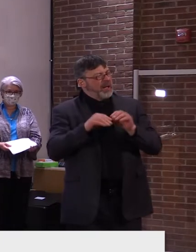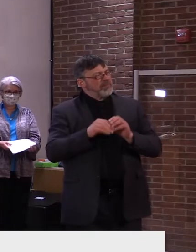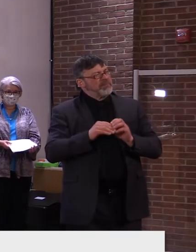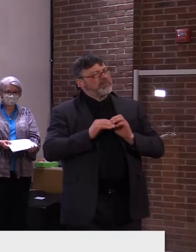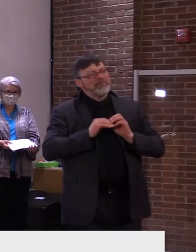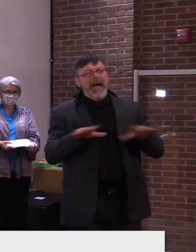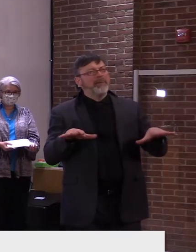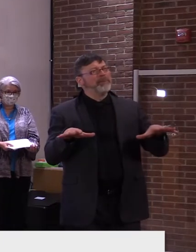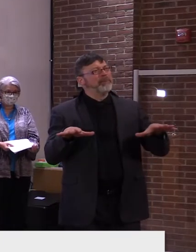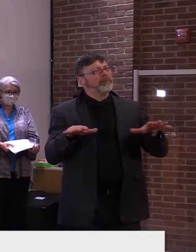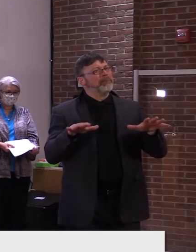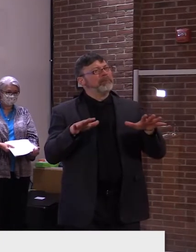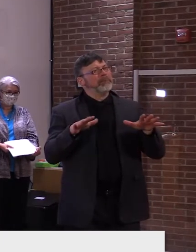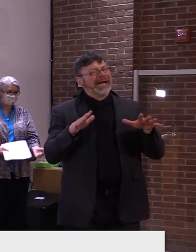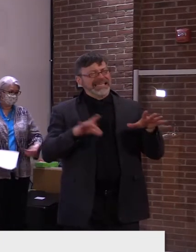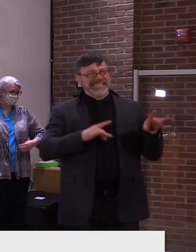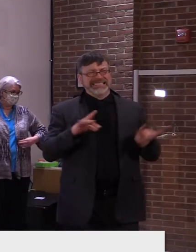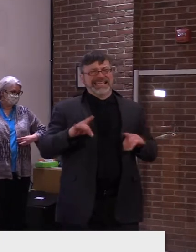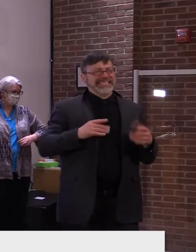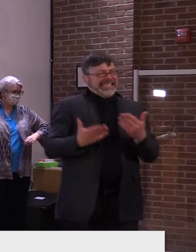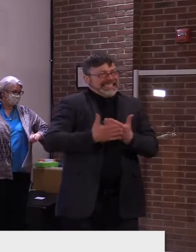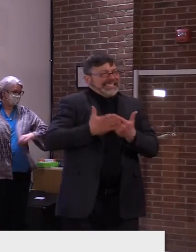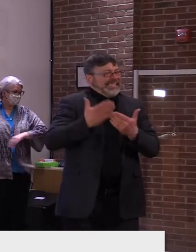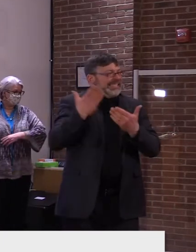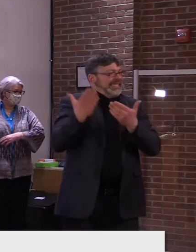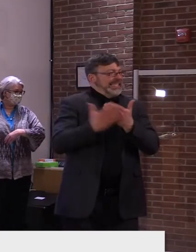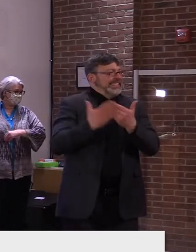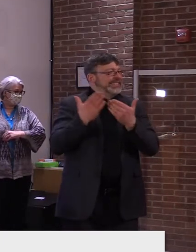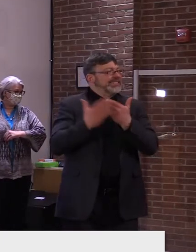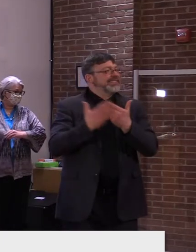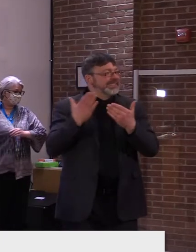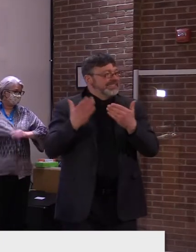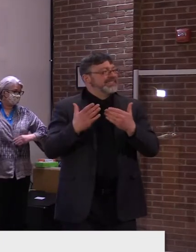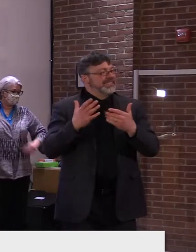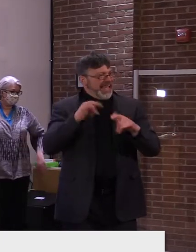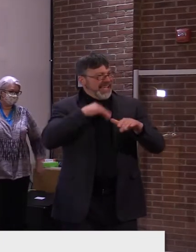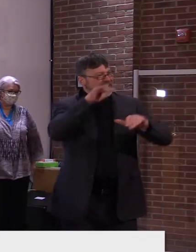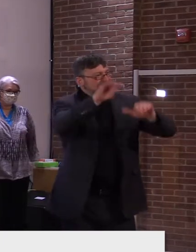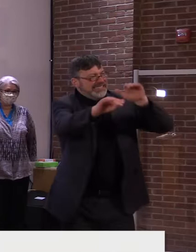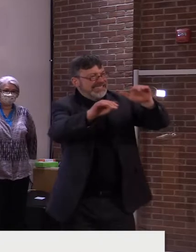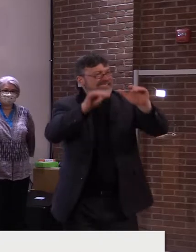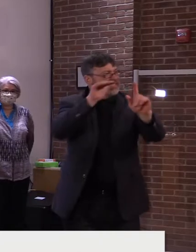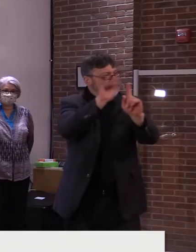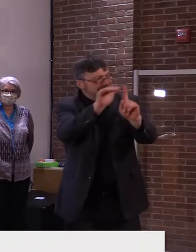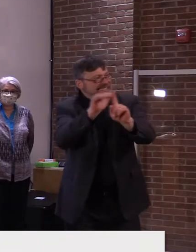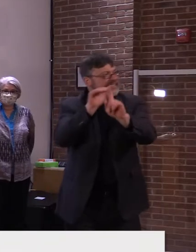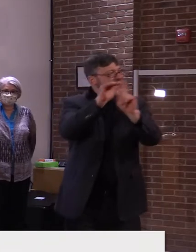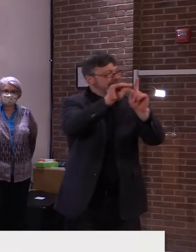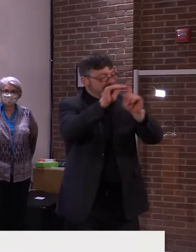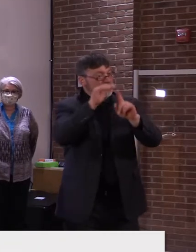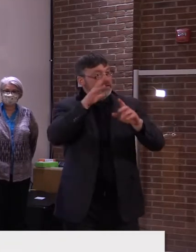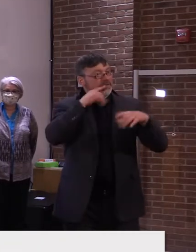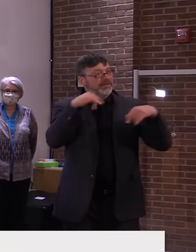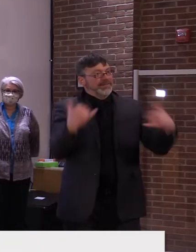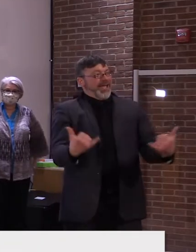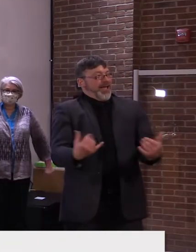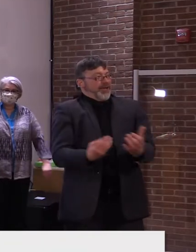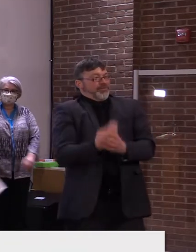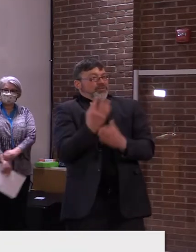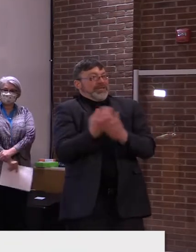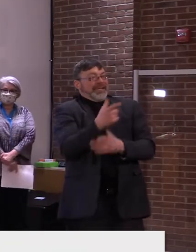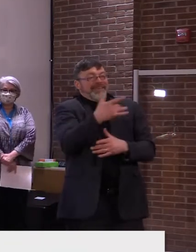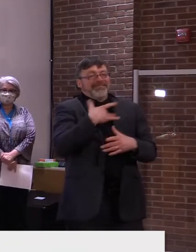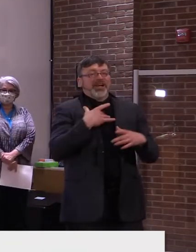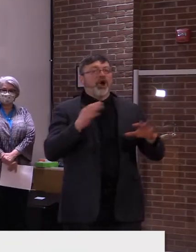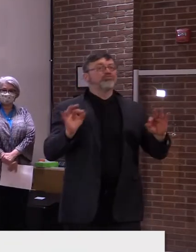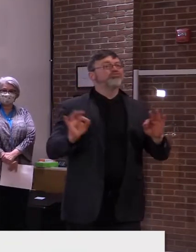as the spring and summer unfold, and this will be wonderful indeed. But to fully enjoy them and to really find